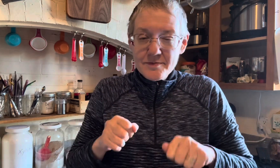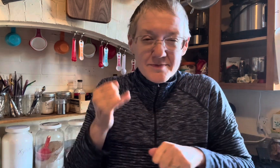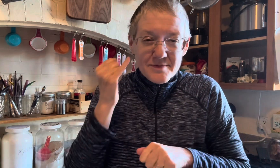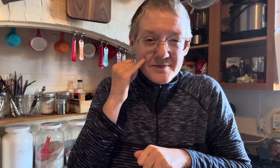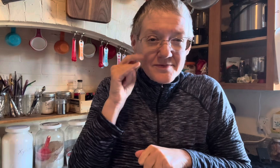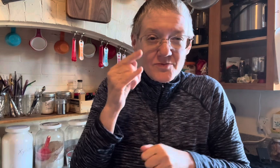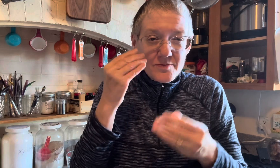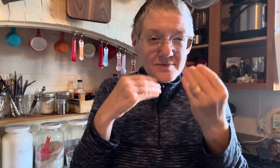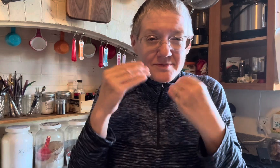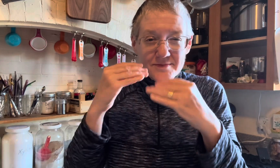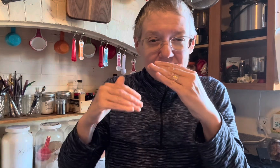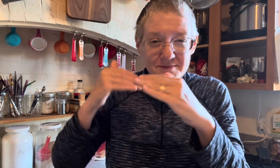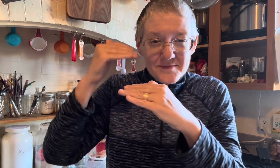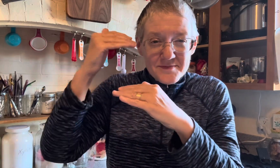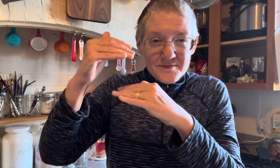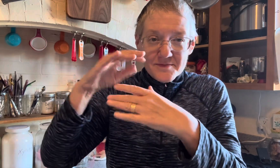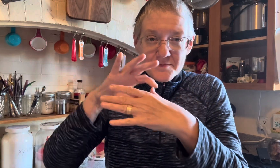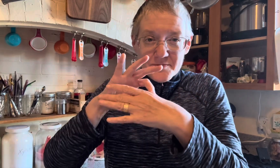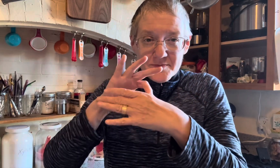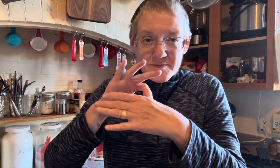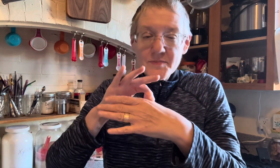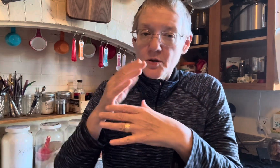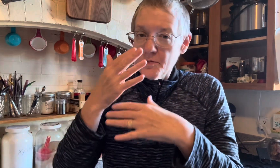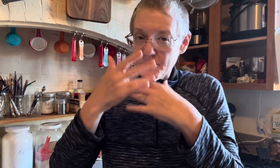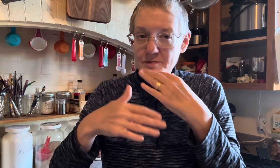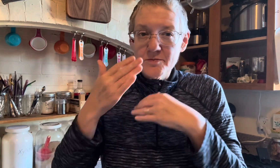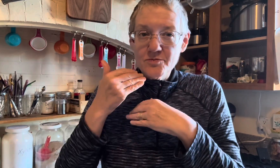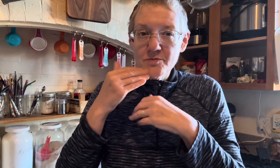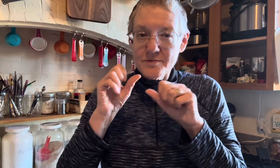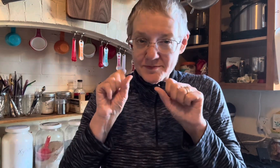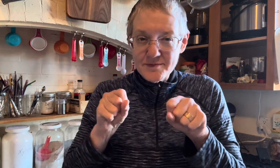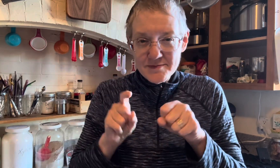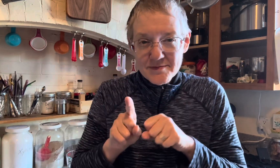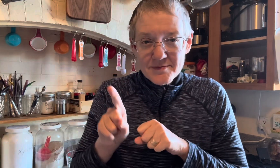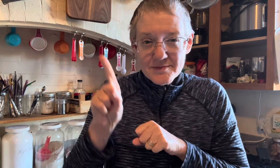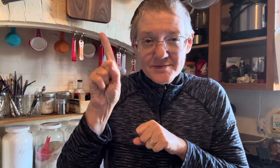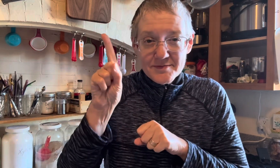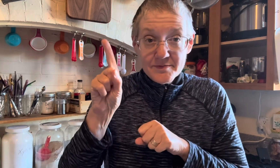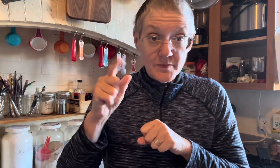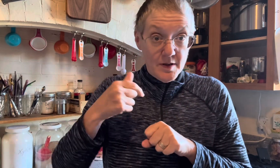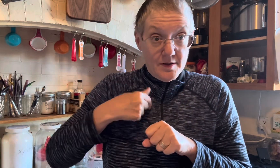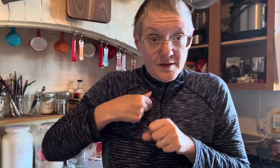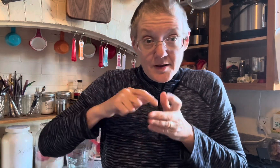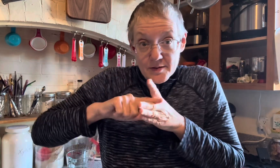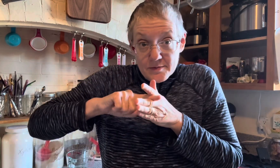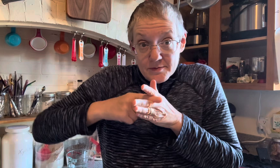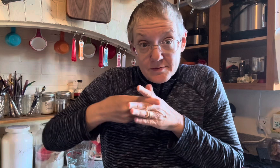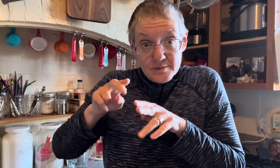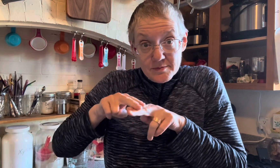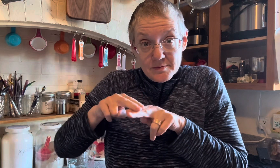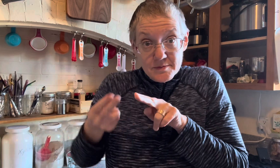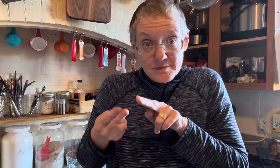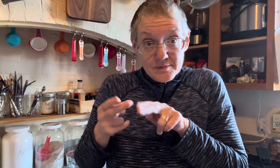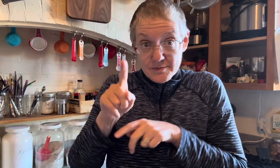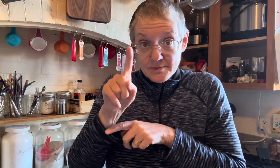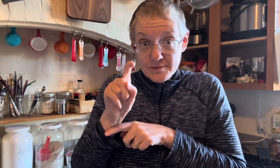glucose. So if you overeat on meat, your blood sugar can go up. When I started losing